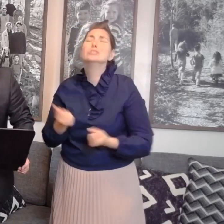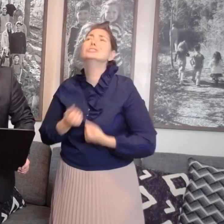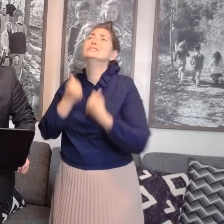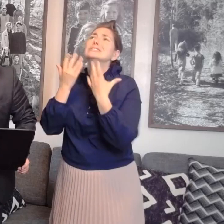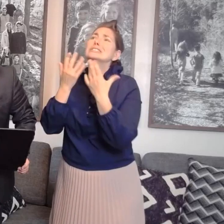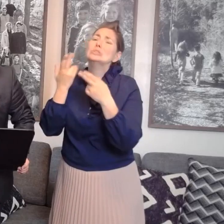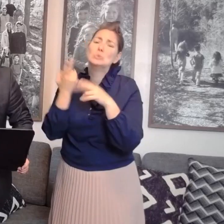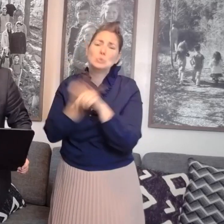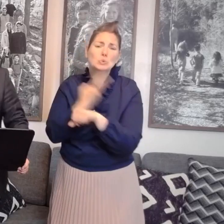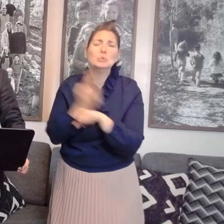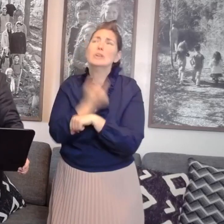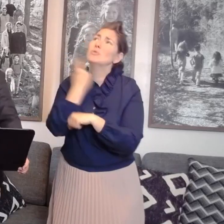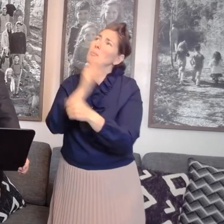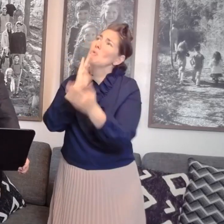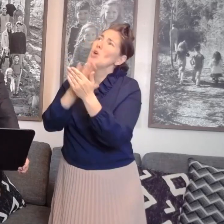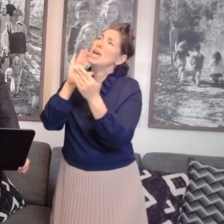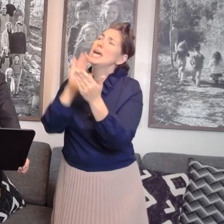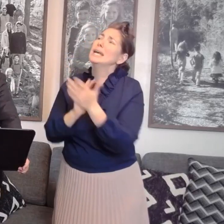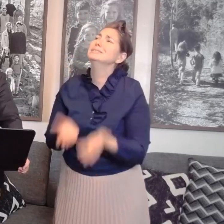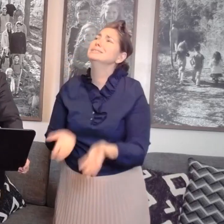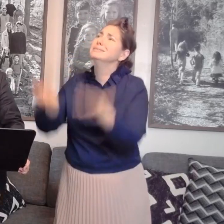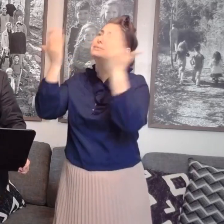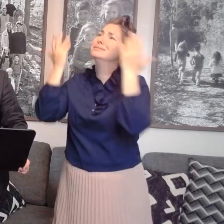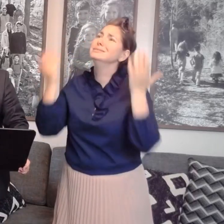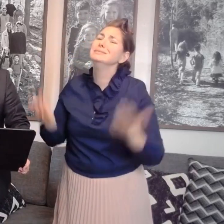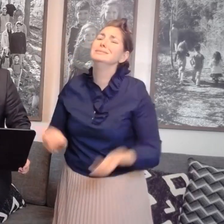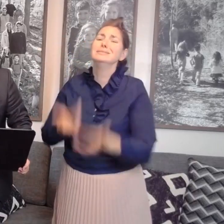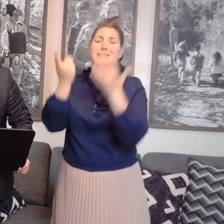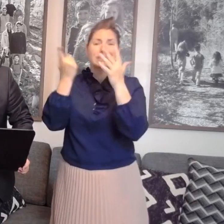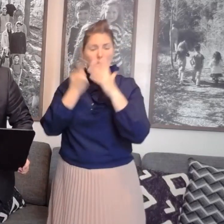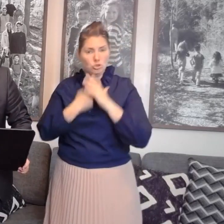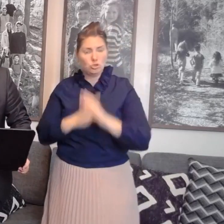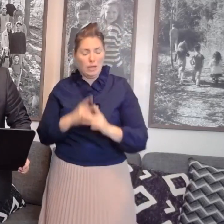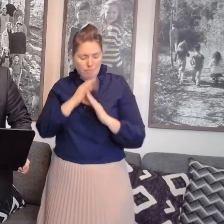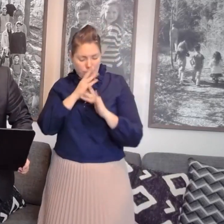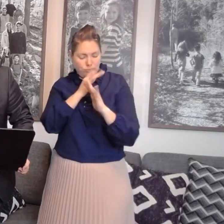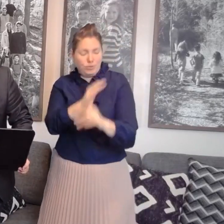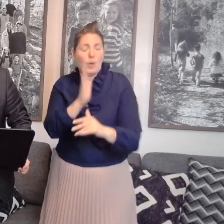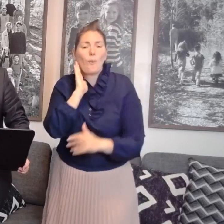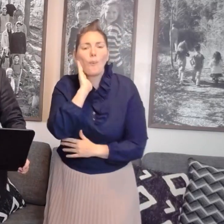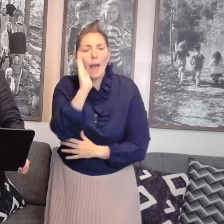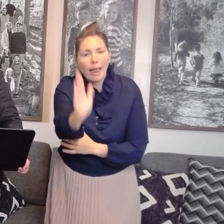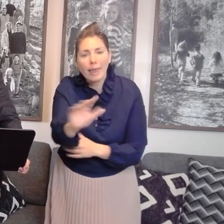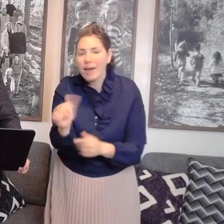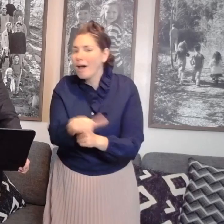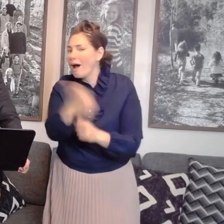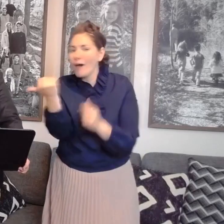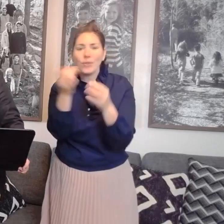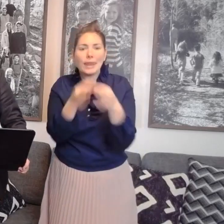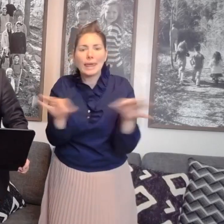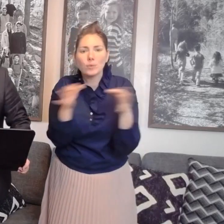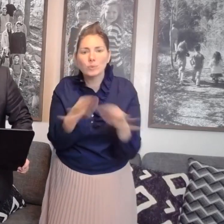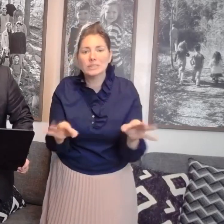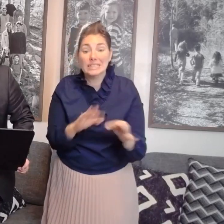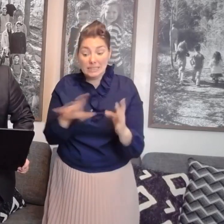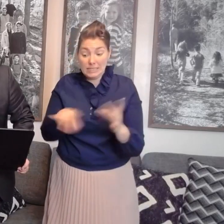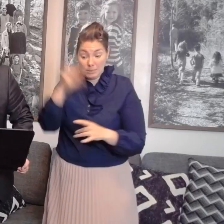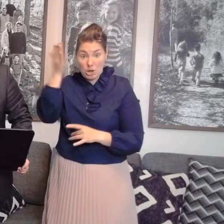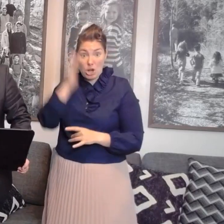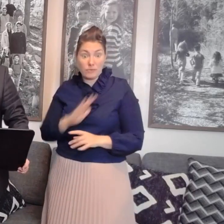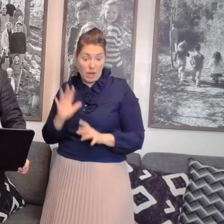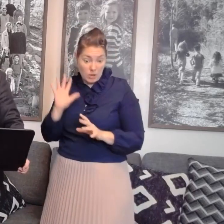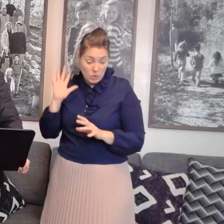give Him praise. And you'll begin to speak in another tongue, another language, as the Spirit of God gives